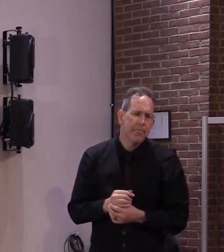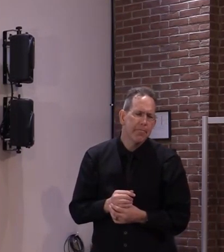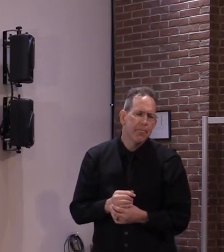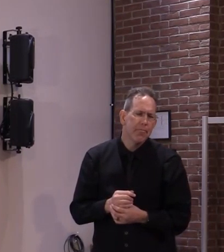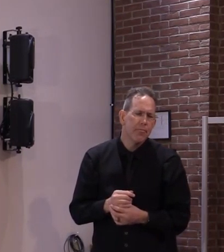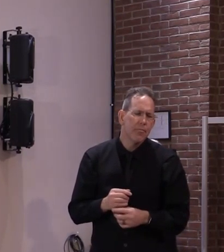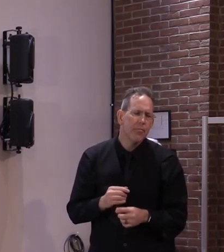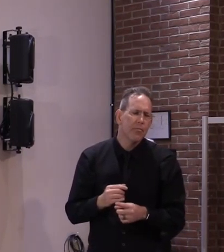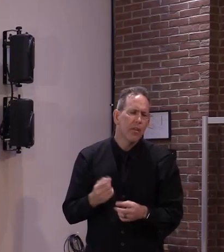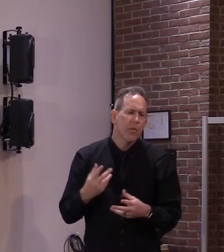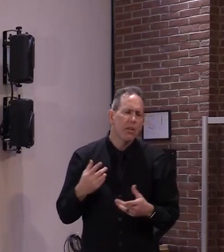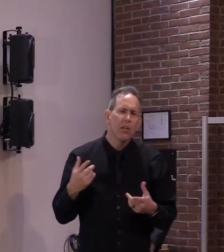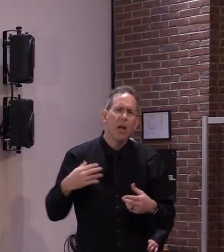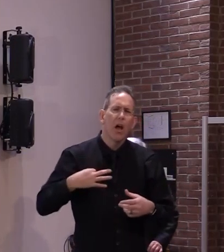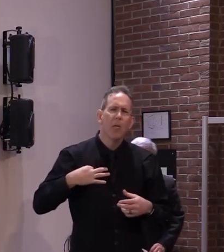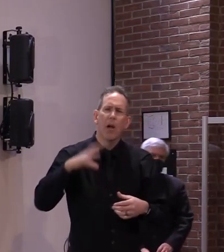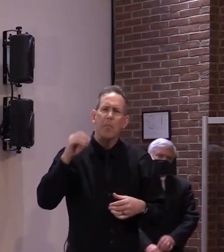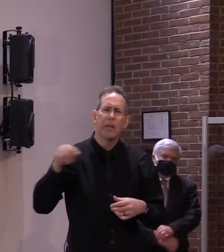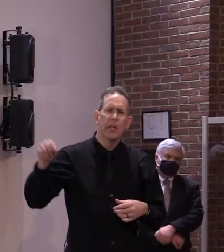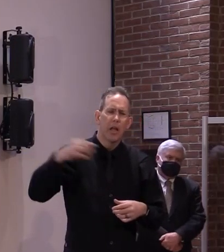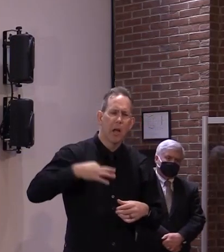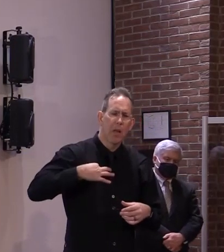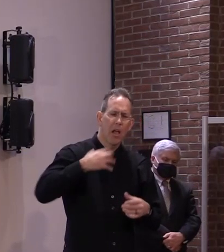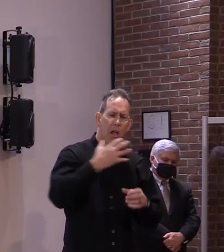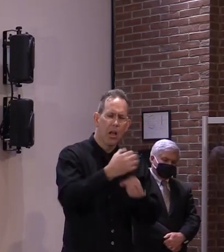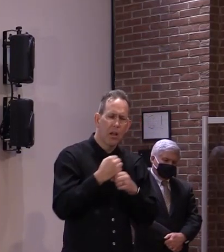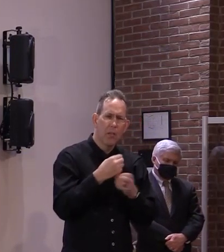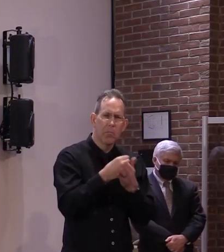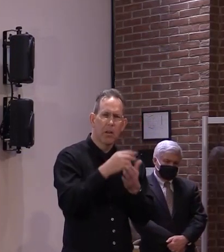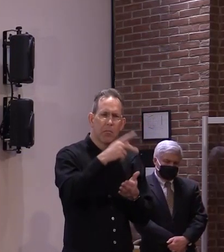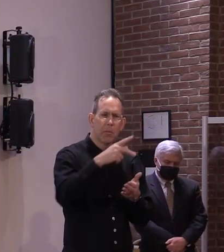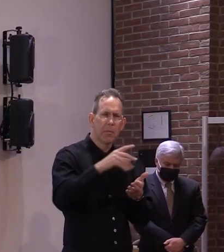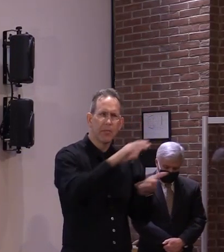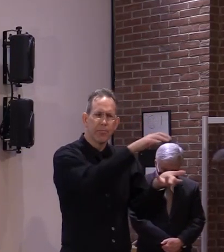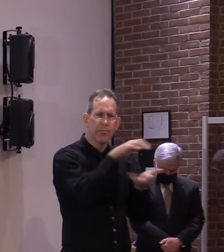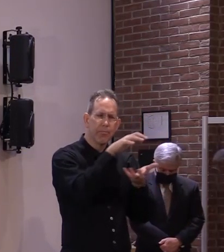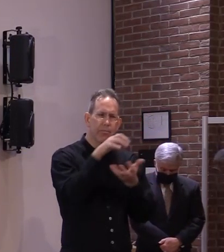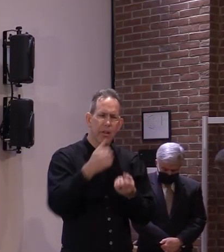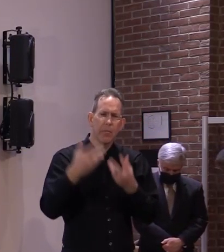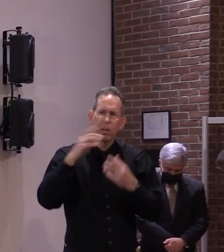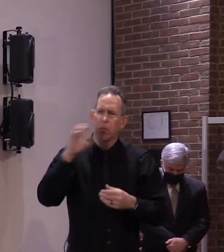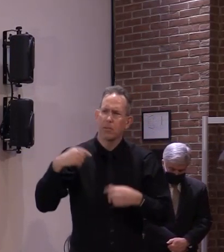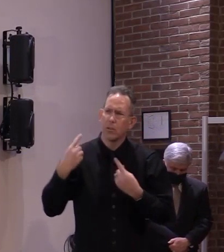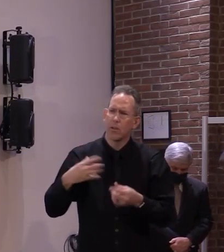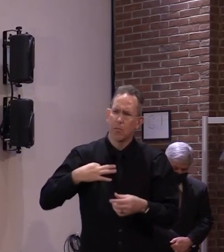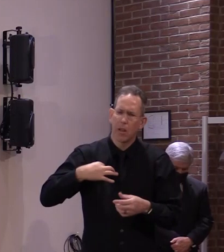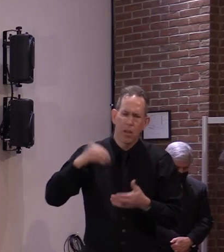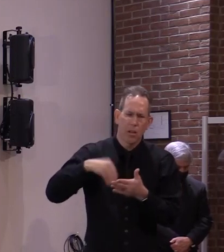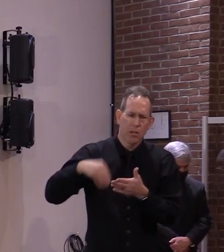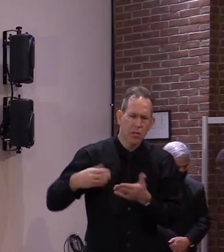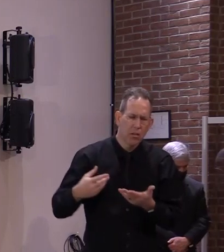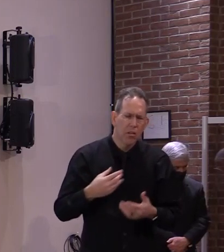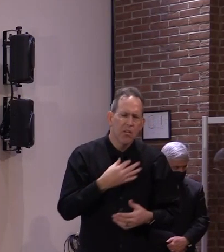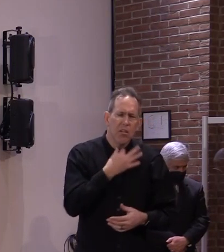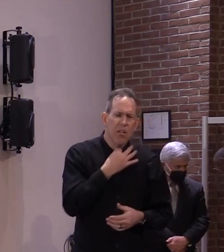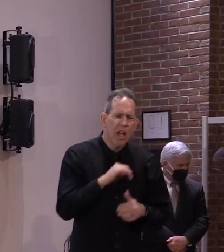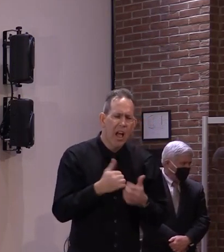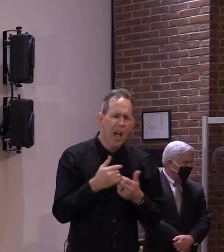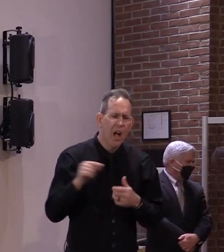can tell us how the banks and financial institutions are rolling this out and how that's going.